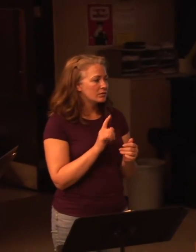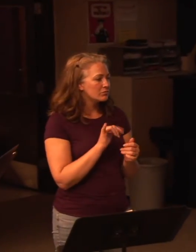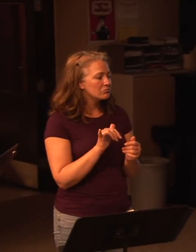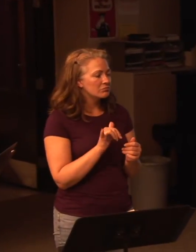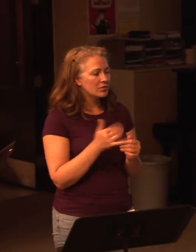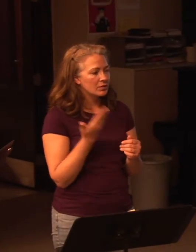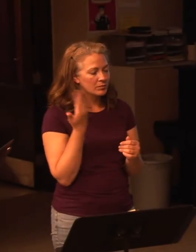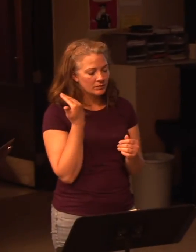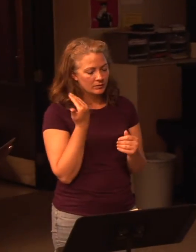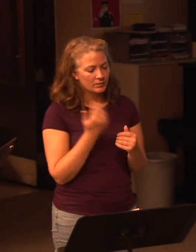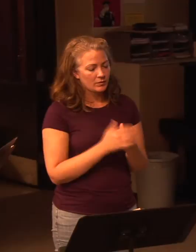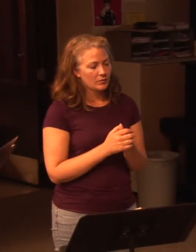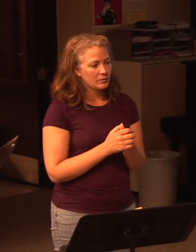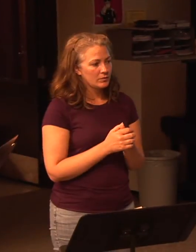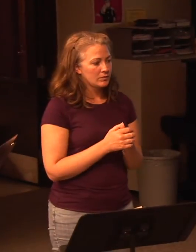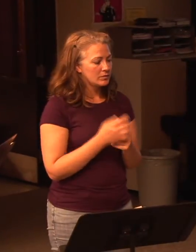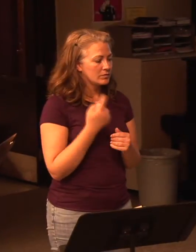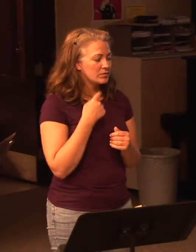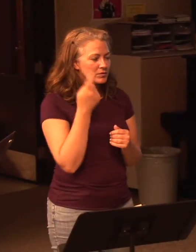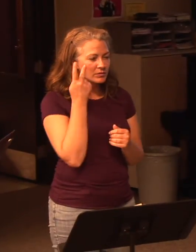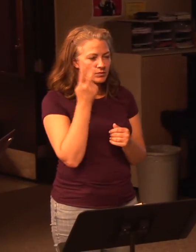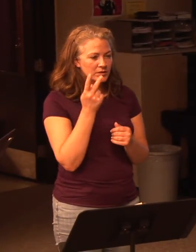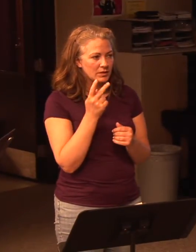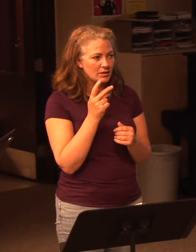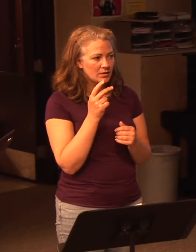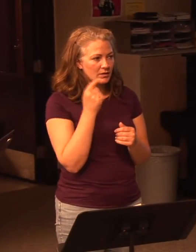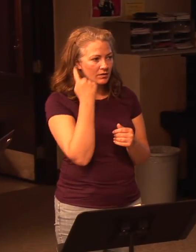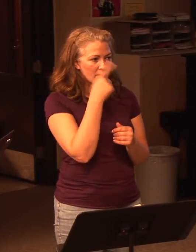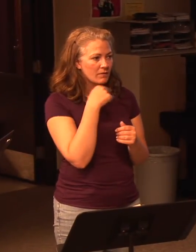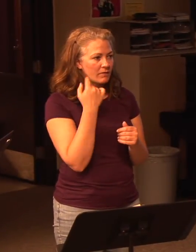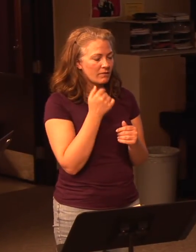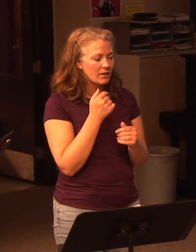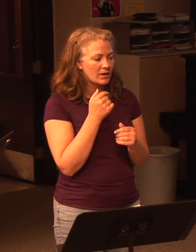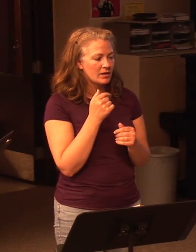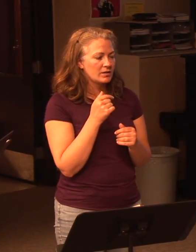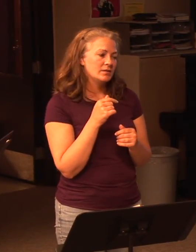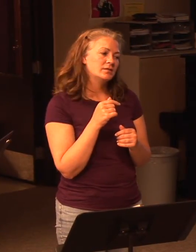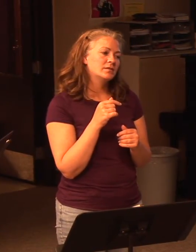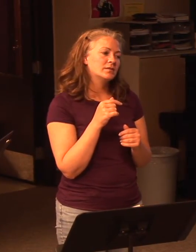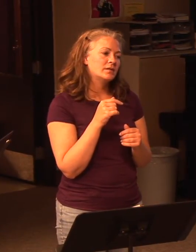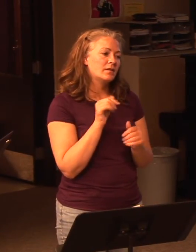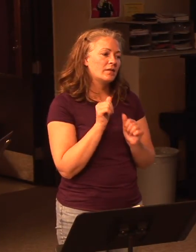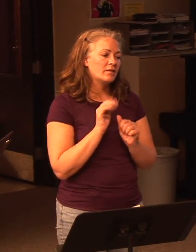then Jesus turns the table, and if you see the face of his disciples, like, yeah, Jesus, you got him.